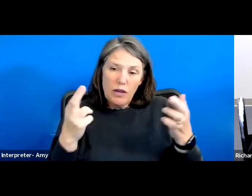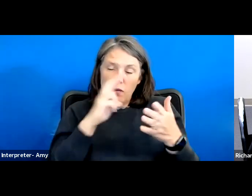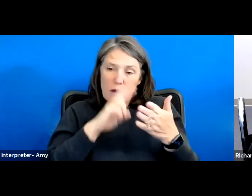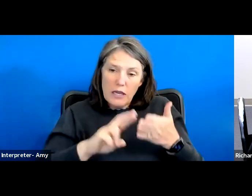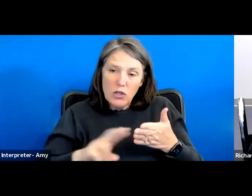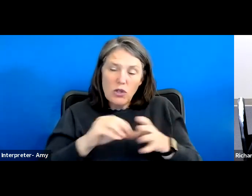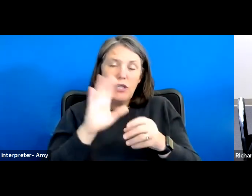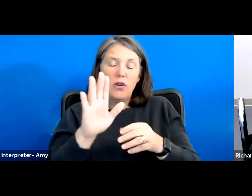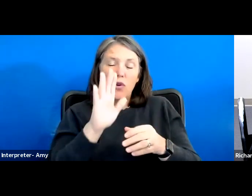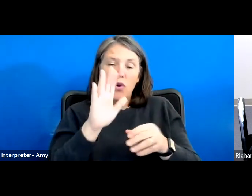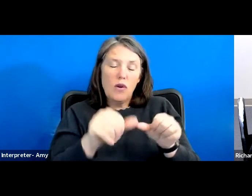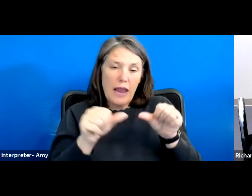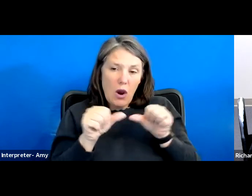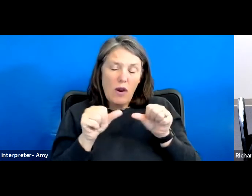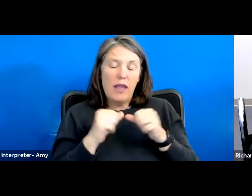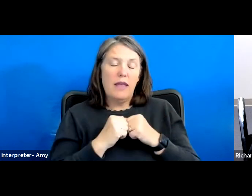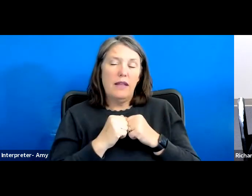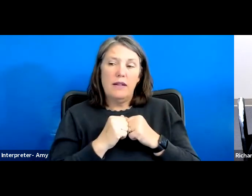area on,